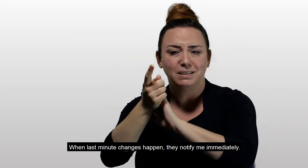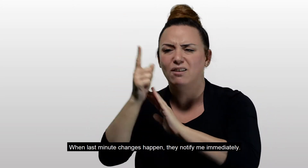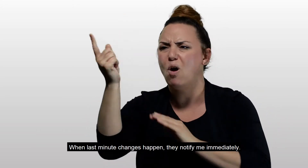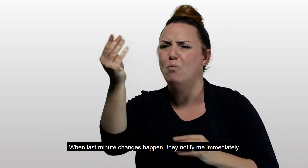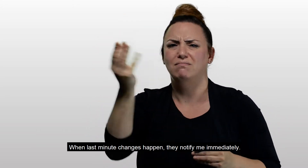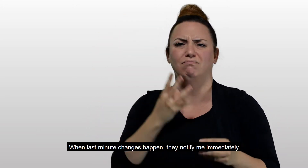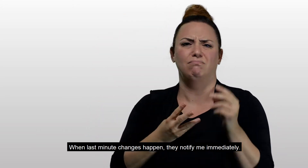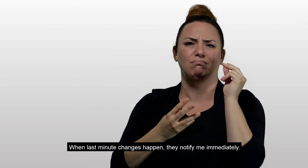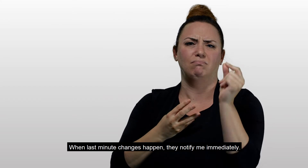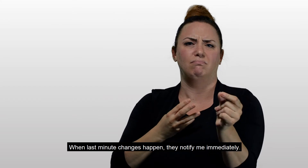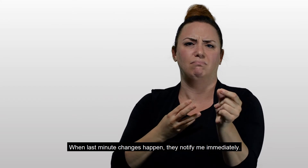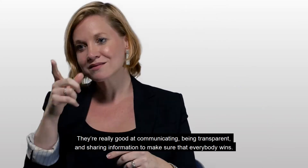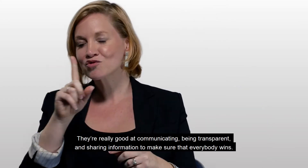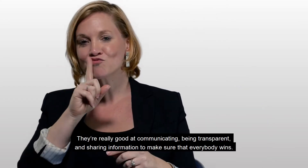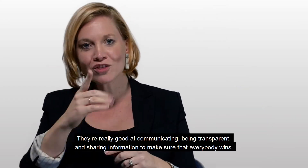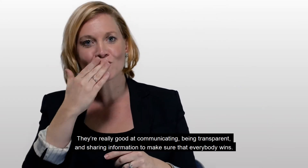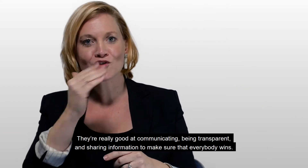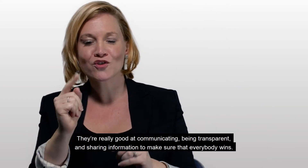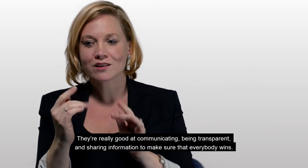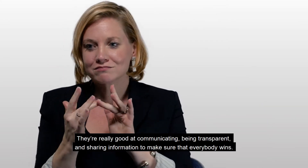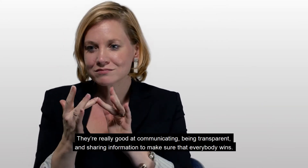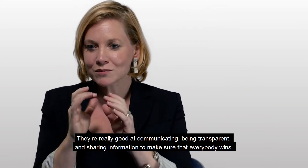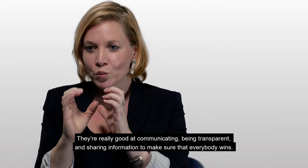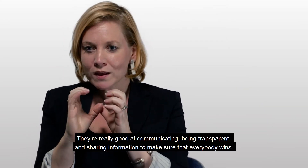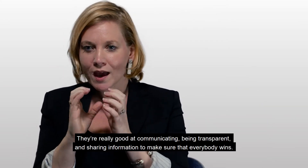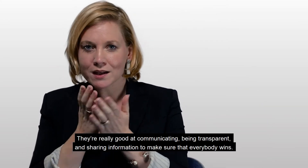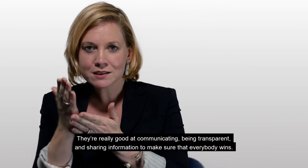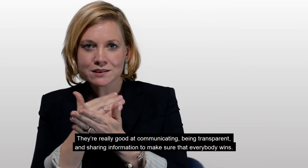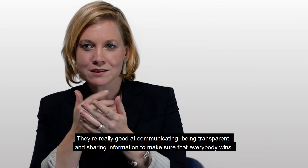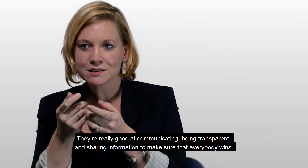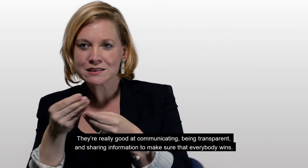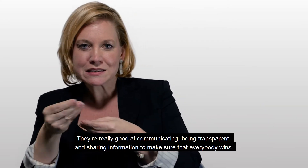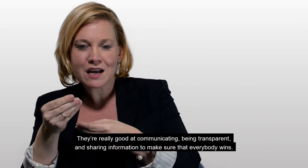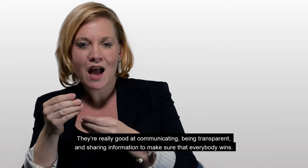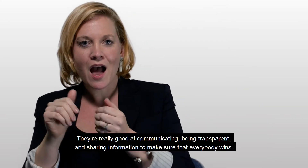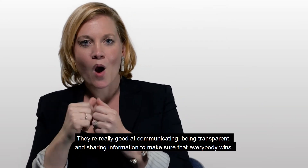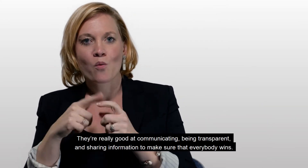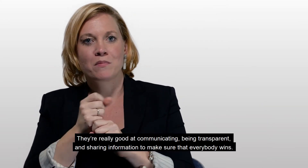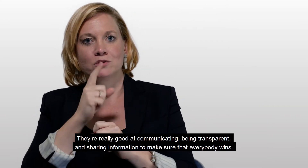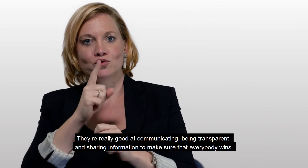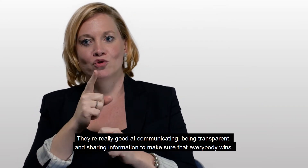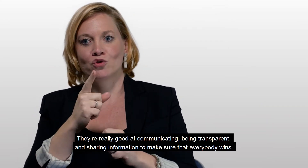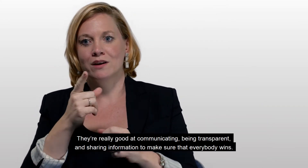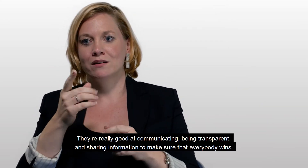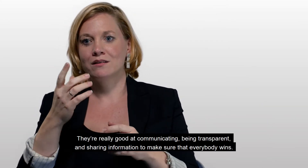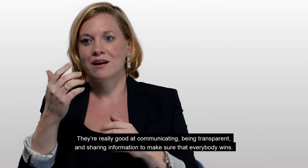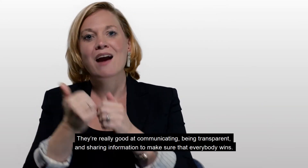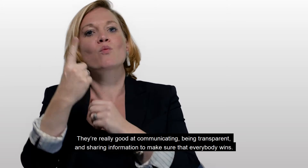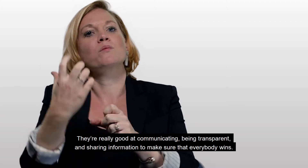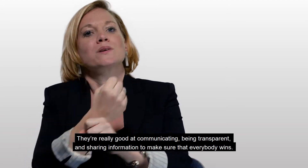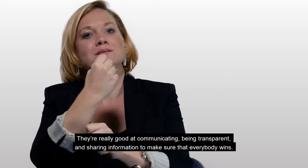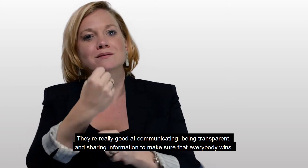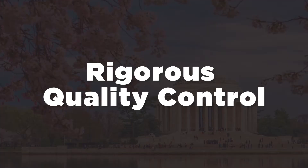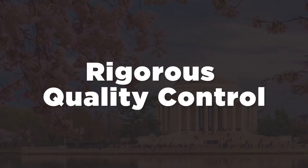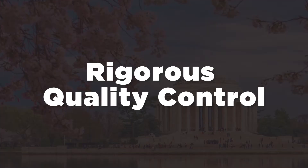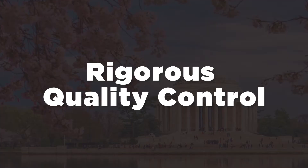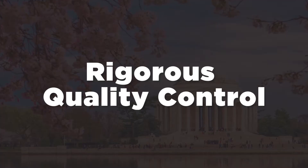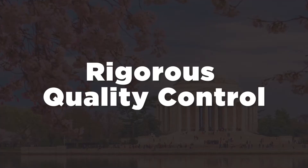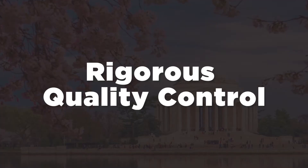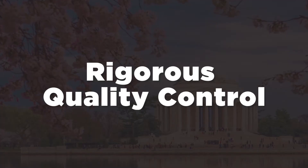they notify me immediately. They're really good at communicating, being transparent, and sharing information to make sure that everybody wins.